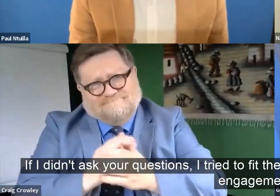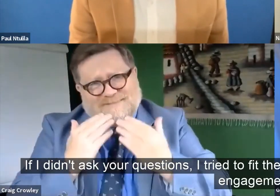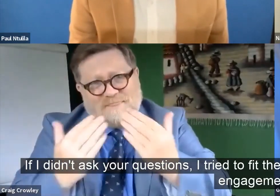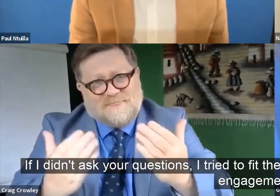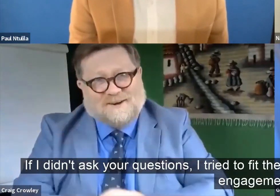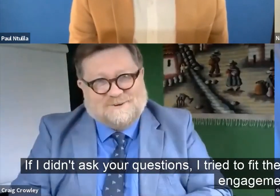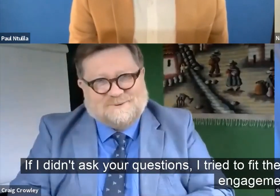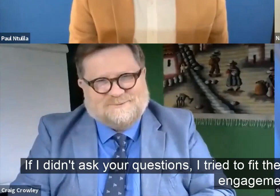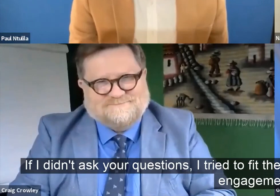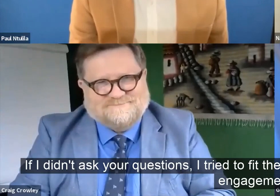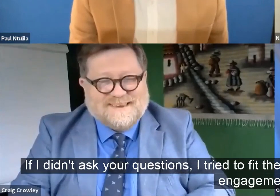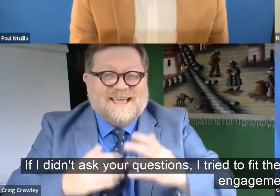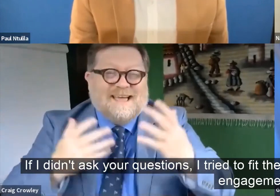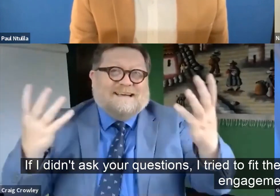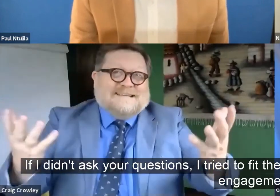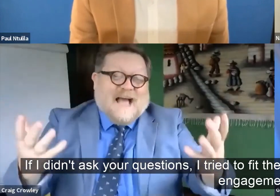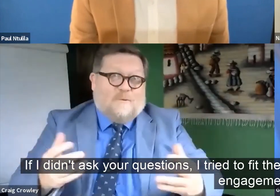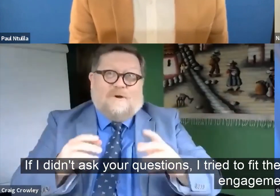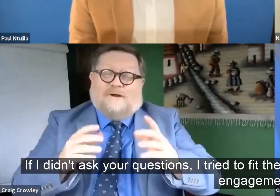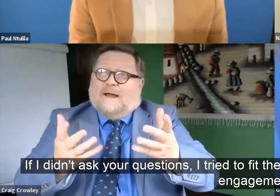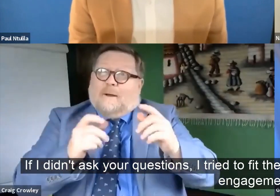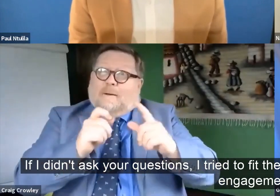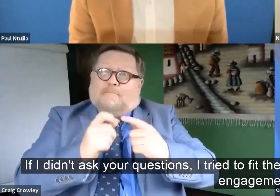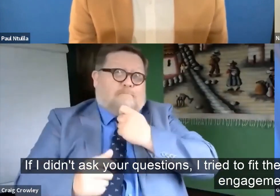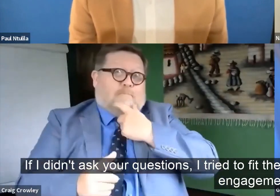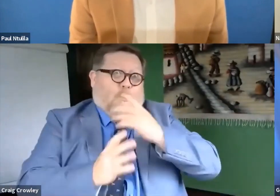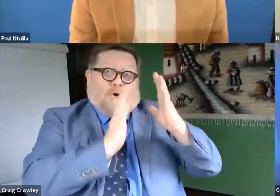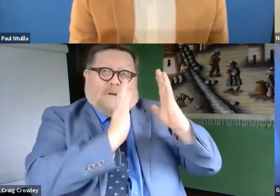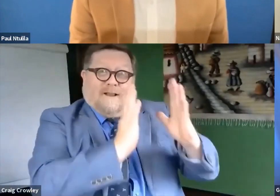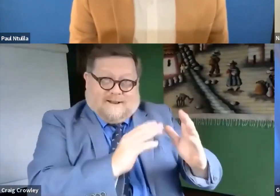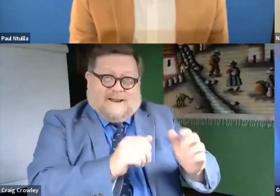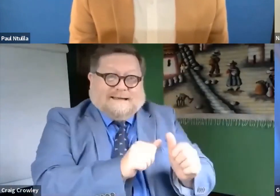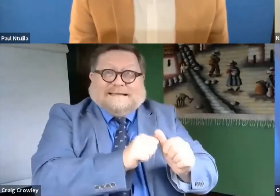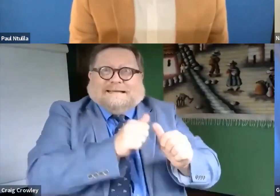I really appreciate everyone's engagement today.